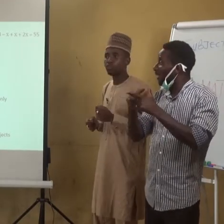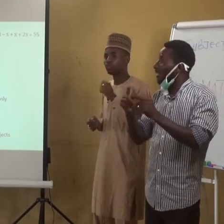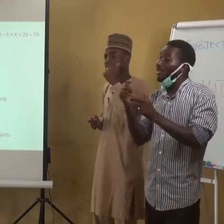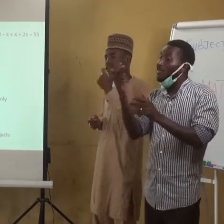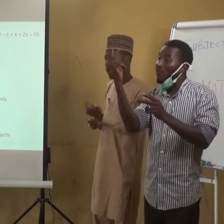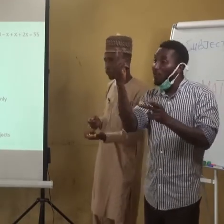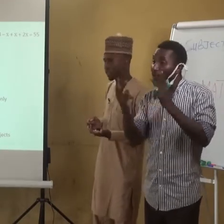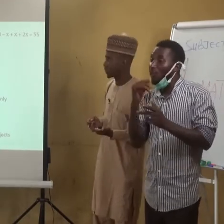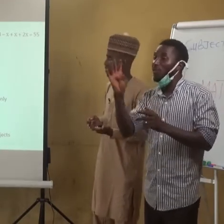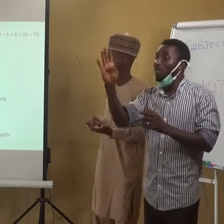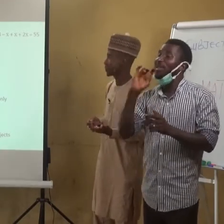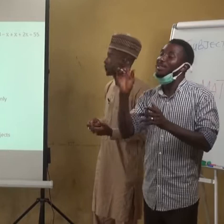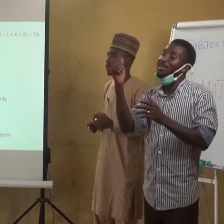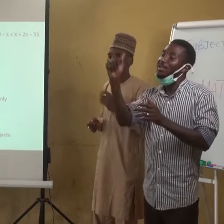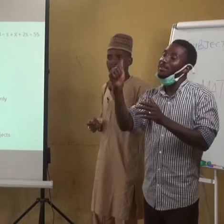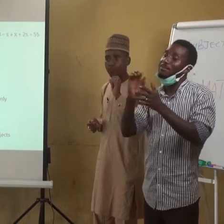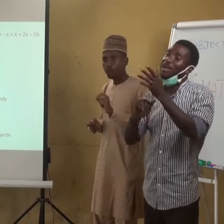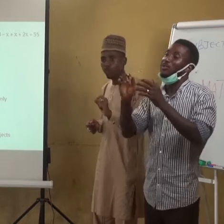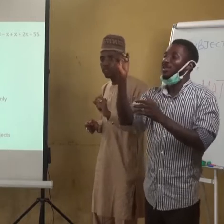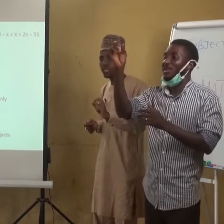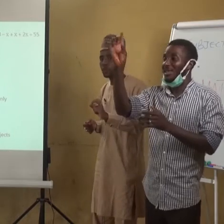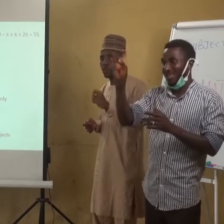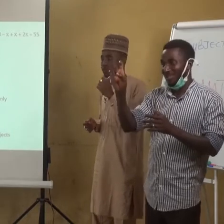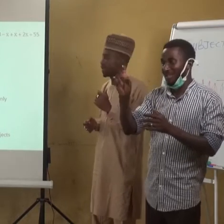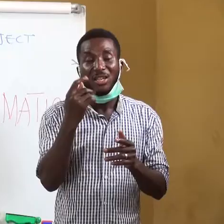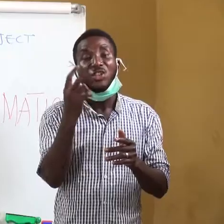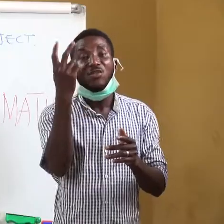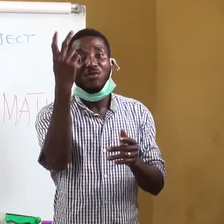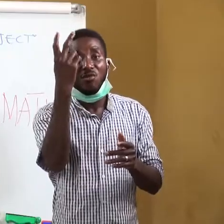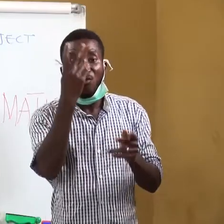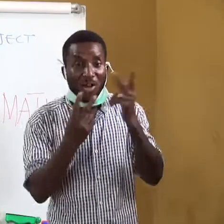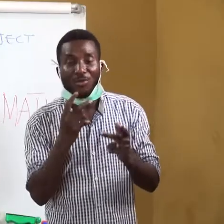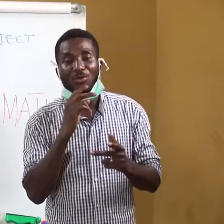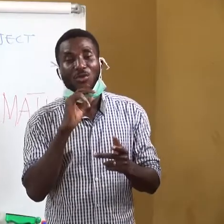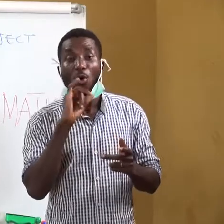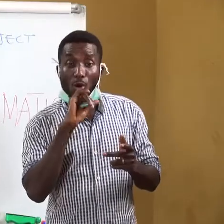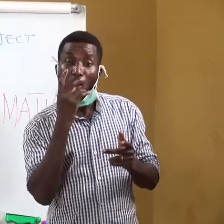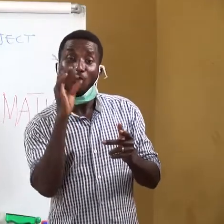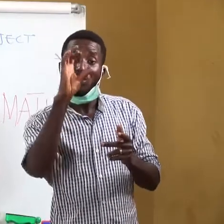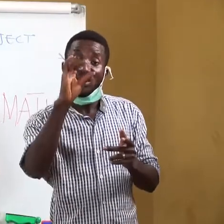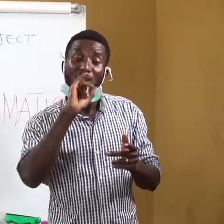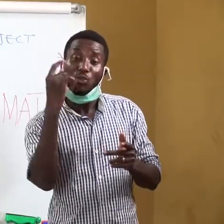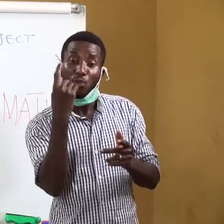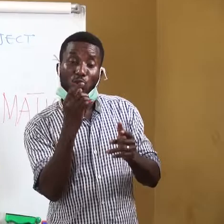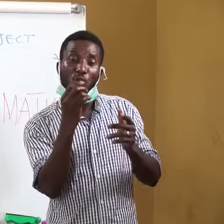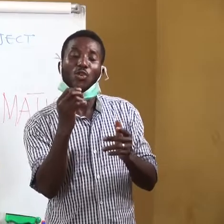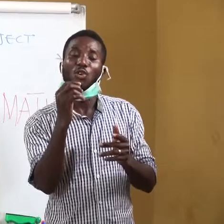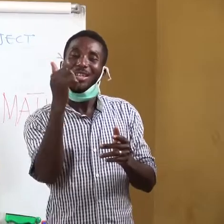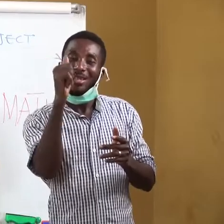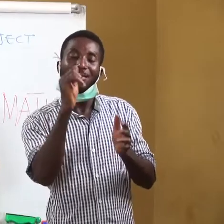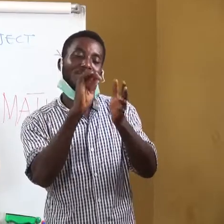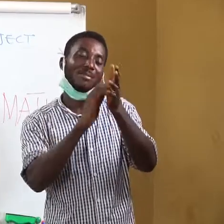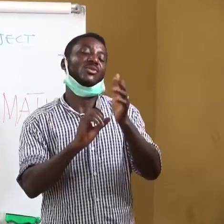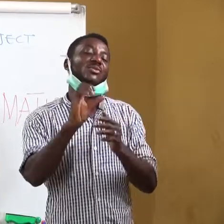is also 10 minus x. The value of c we obtained earlier is also 10 minus x. So therefore we